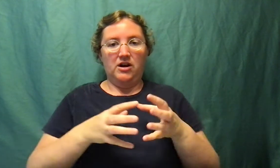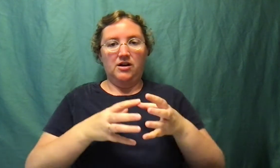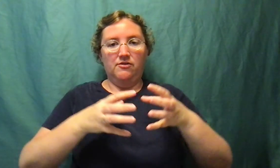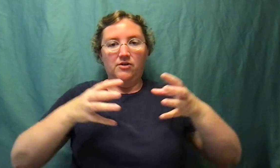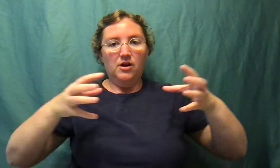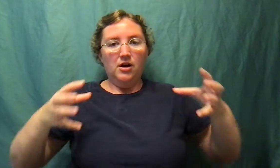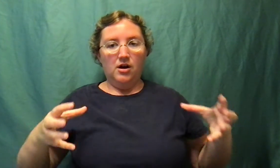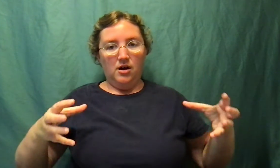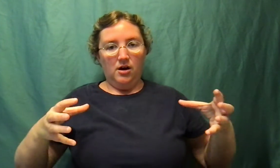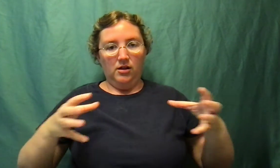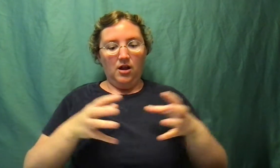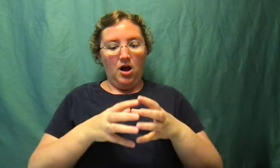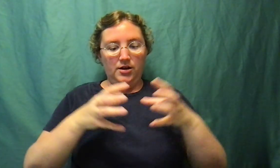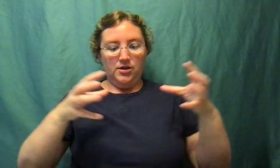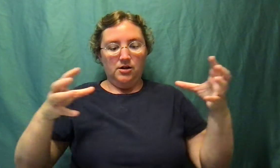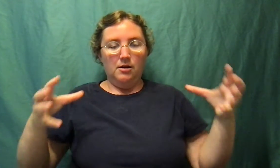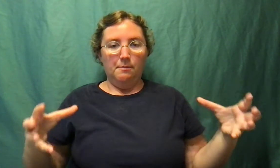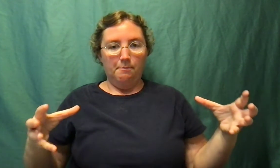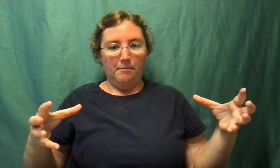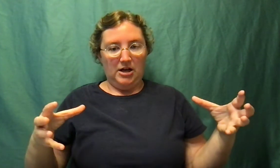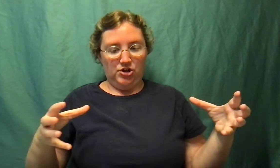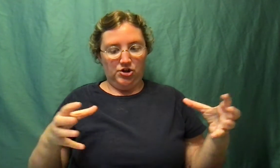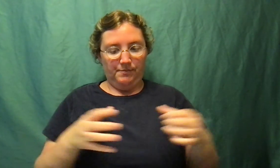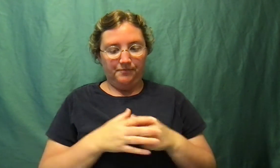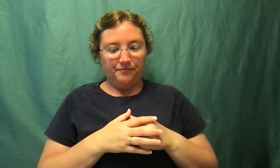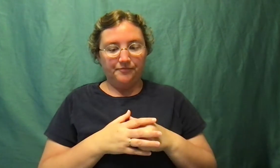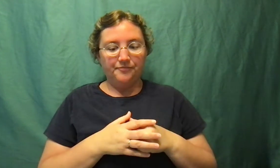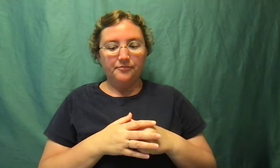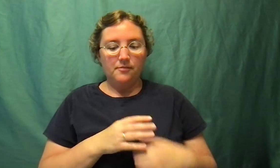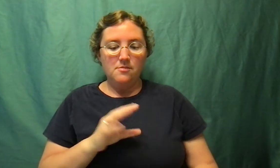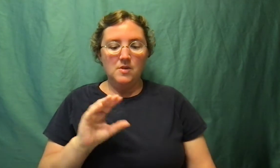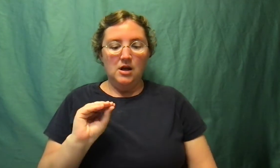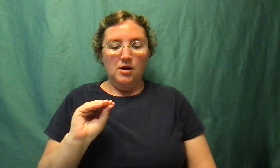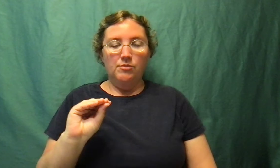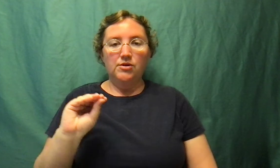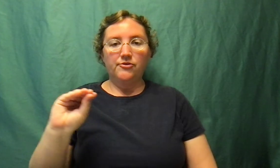5. A lot. Much. Beautiful.